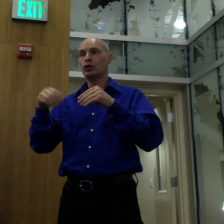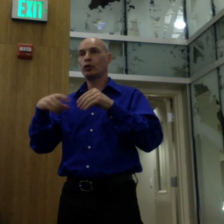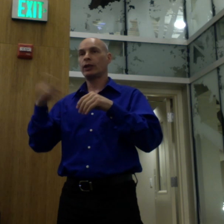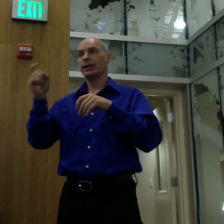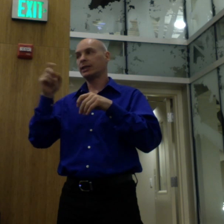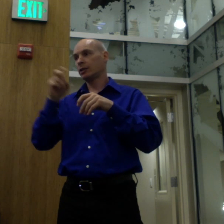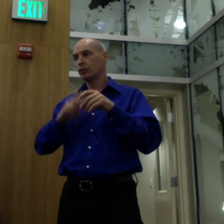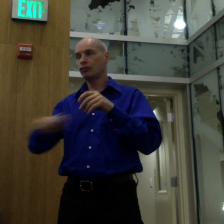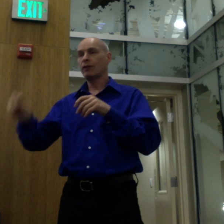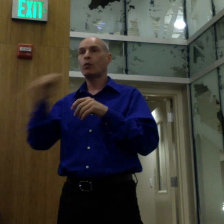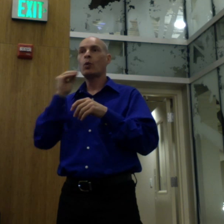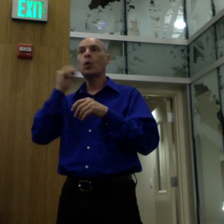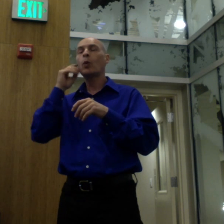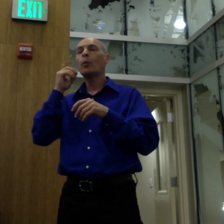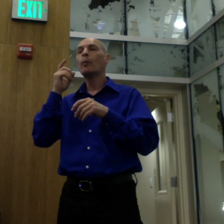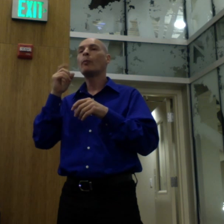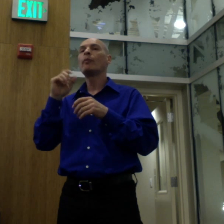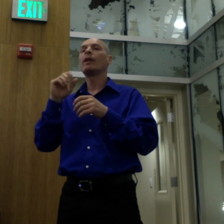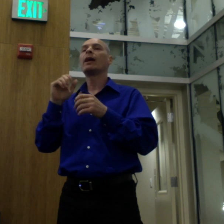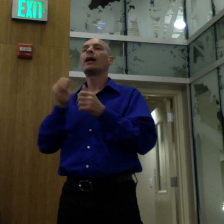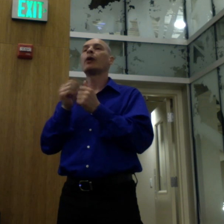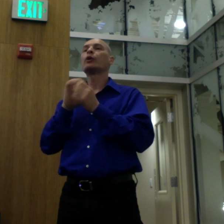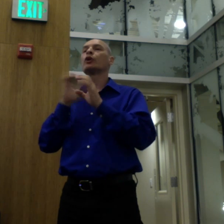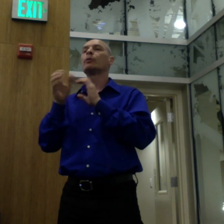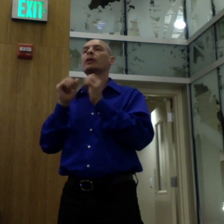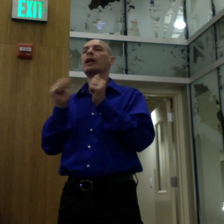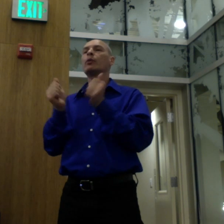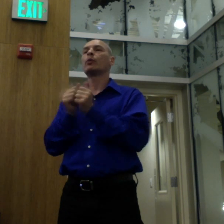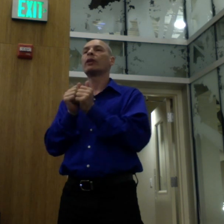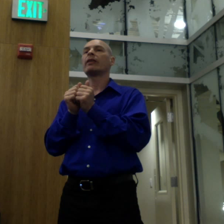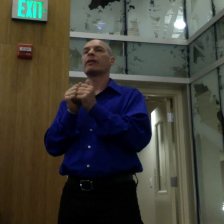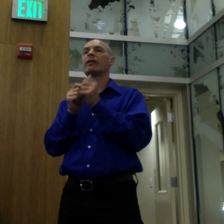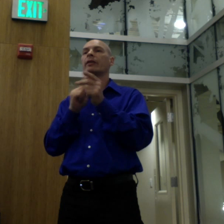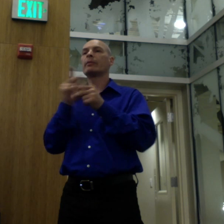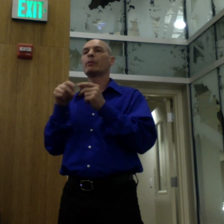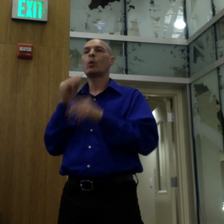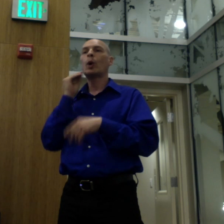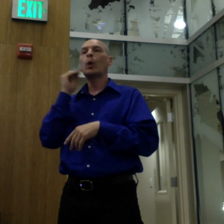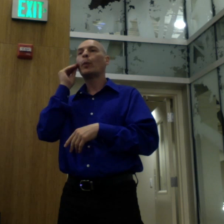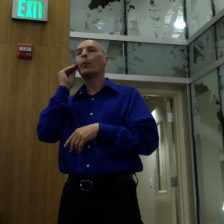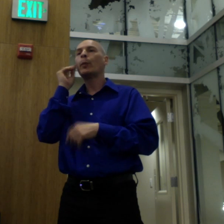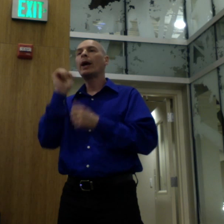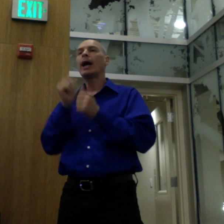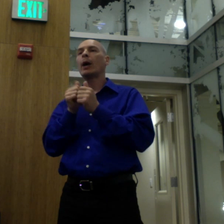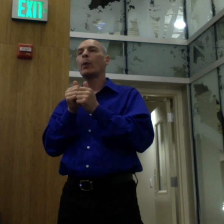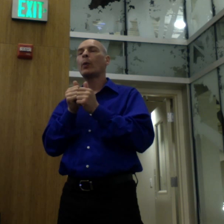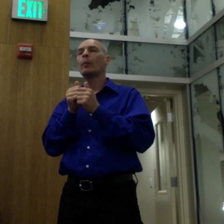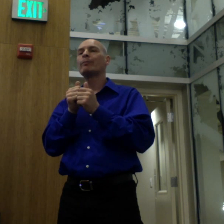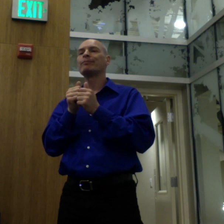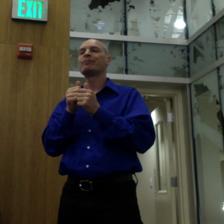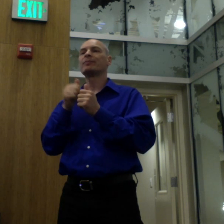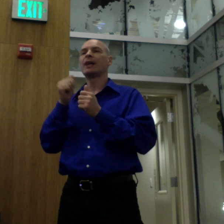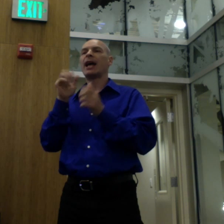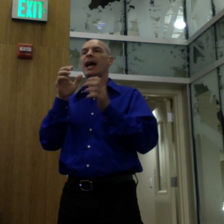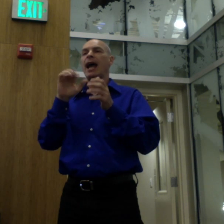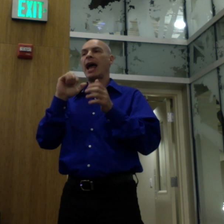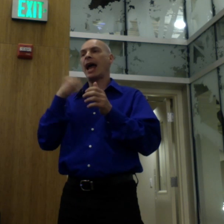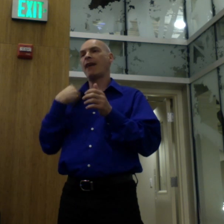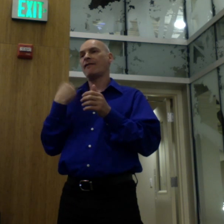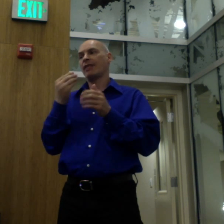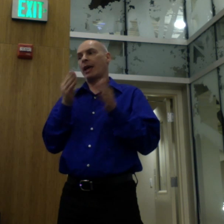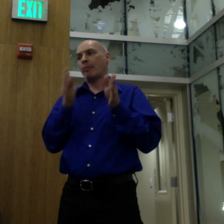home. How are you going to communicate with the folks at home? Already have that in place.